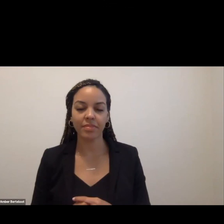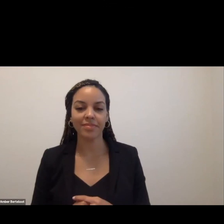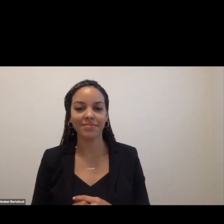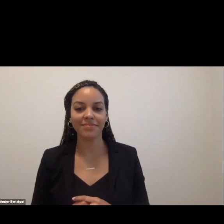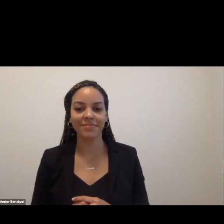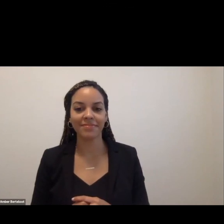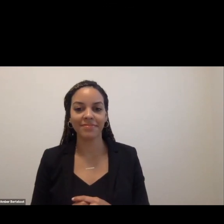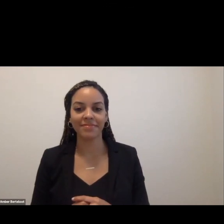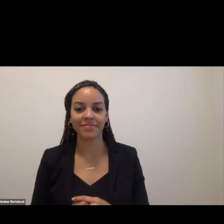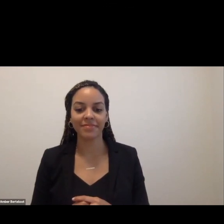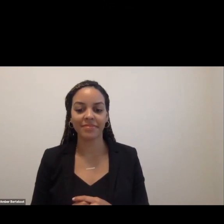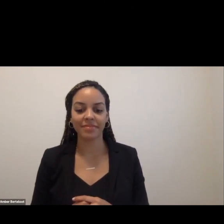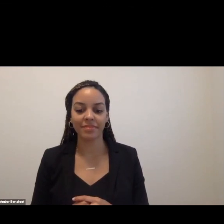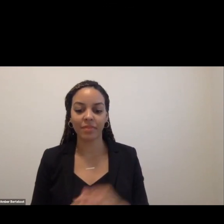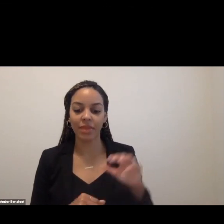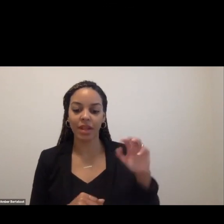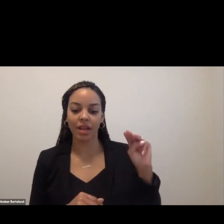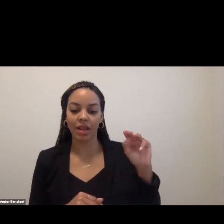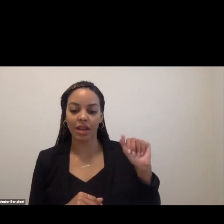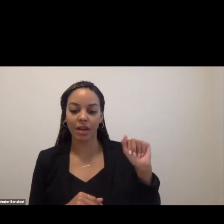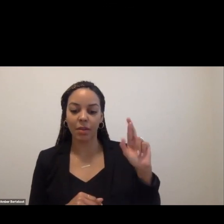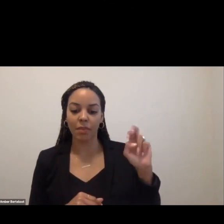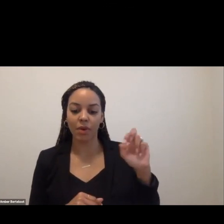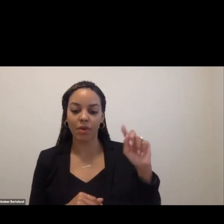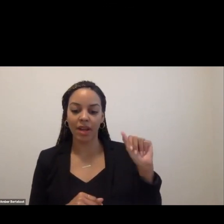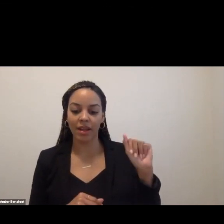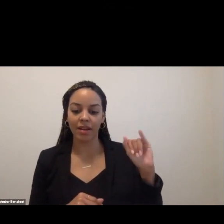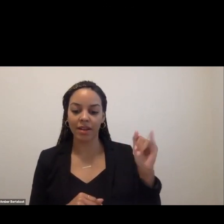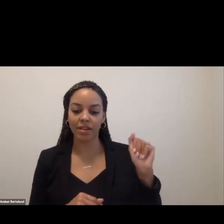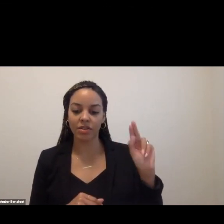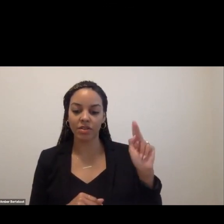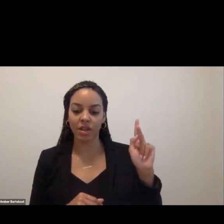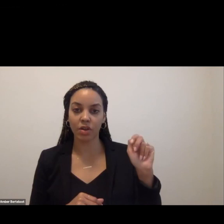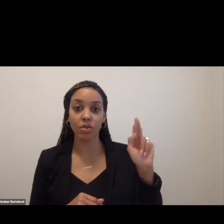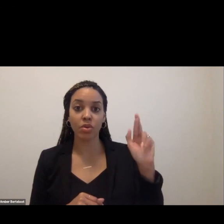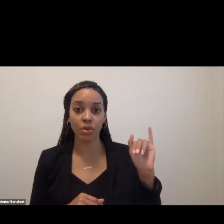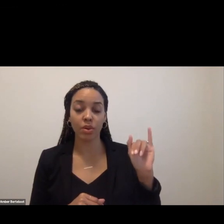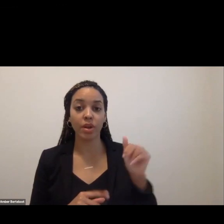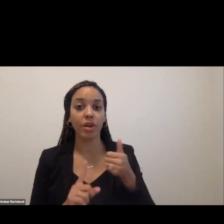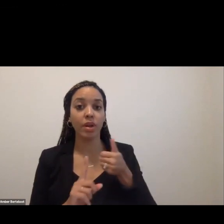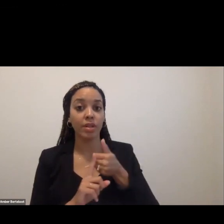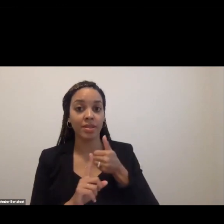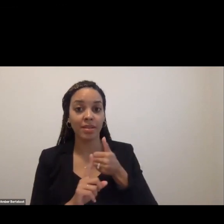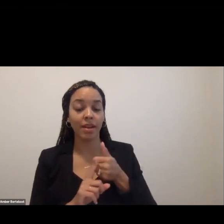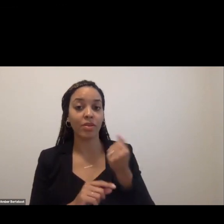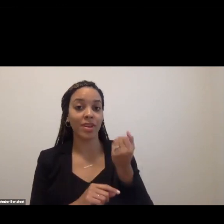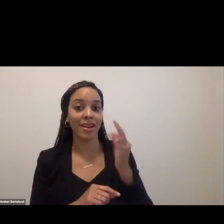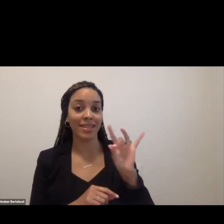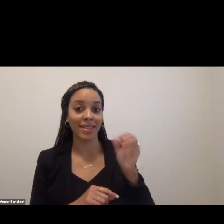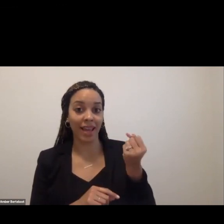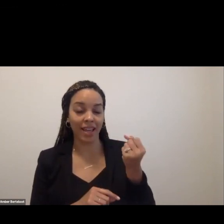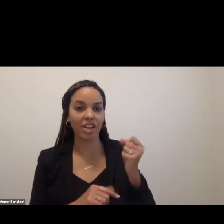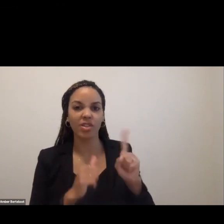Martta Jaukkuri, who was the first head of the Nordic Art Center in Helsinki in 1980s,